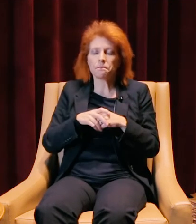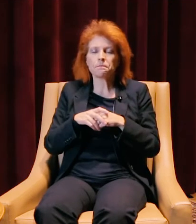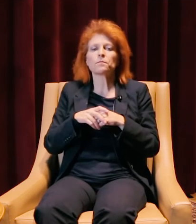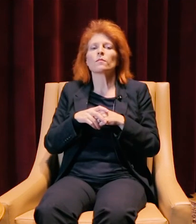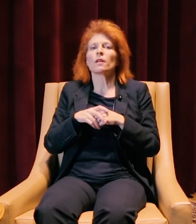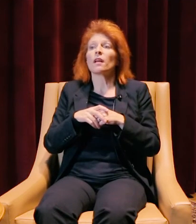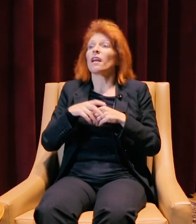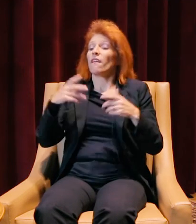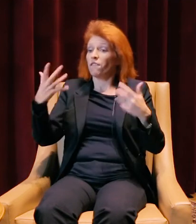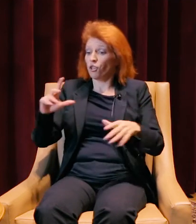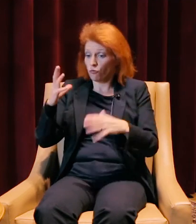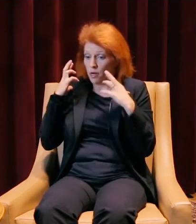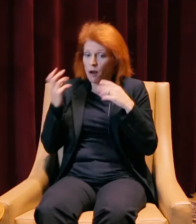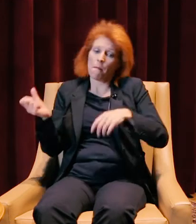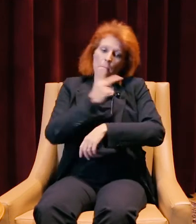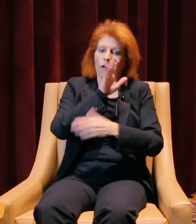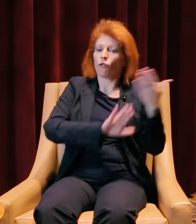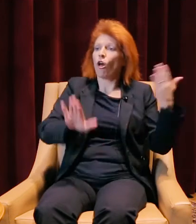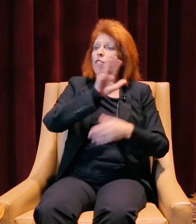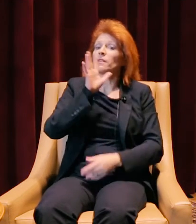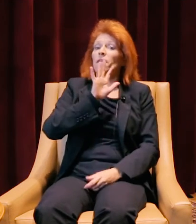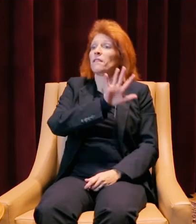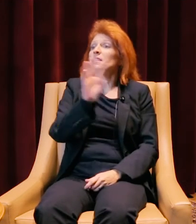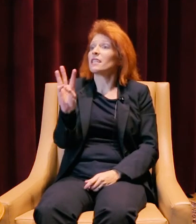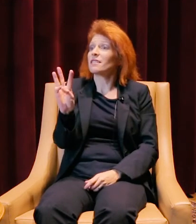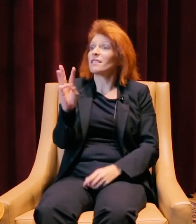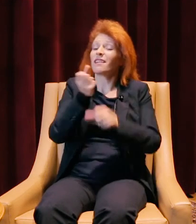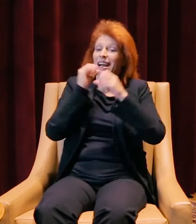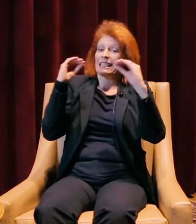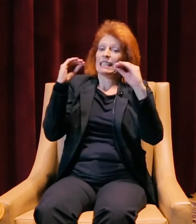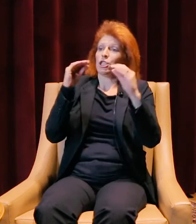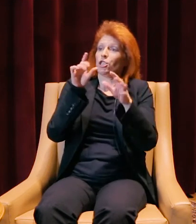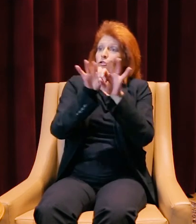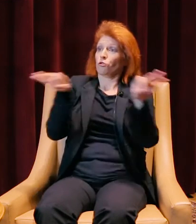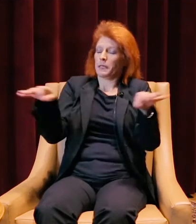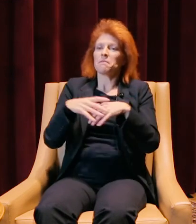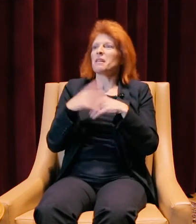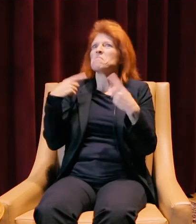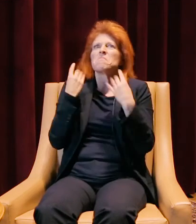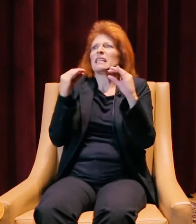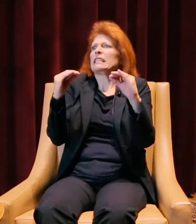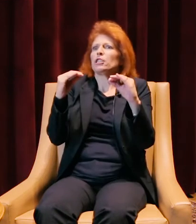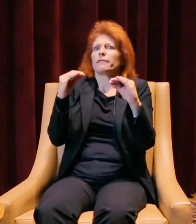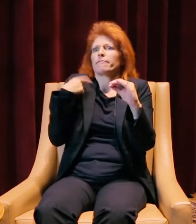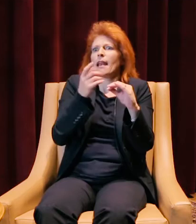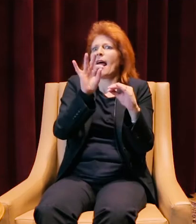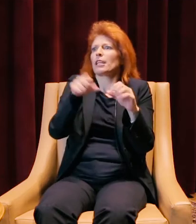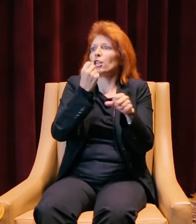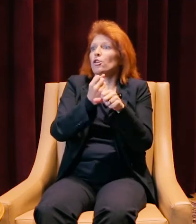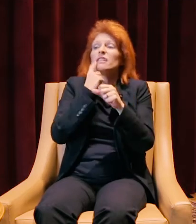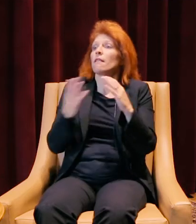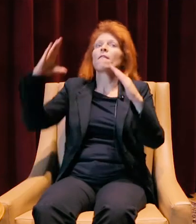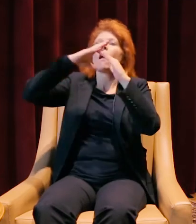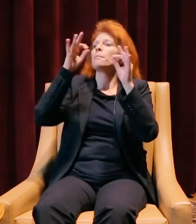and went back to college at 56 years old and got his teaching degree. And he's been teaching for 9 years, and he's one of the highest